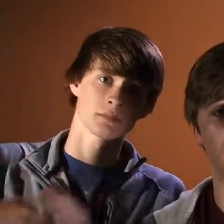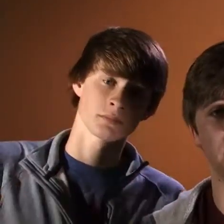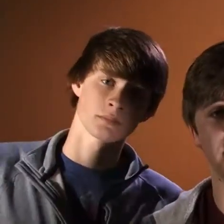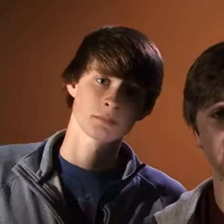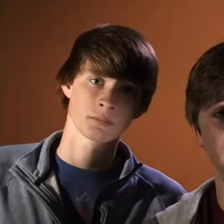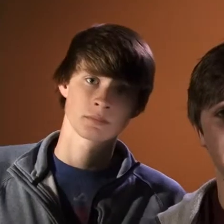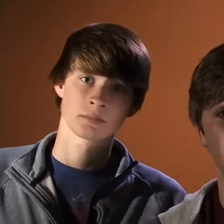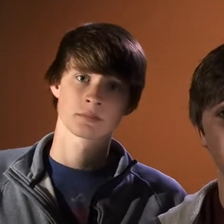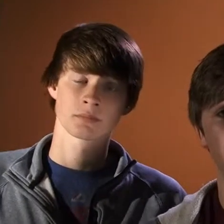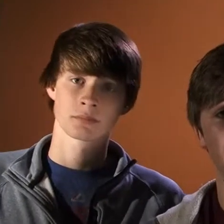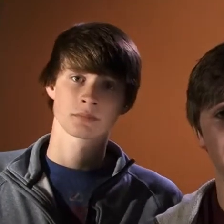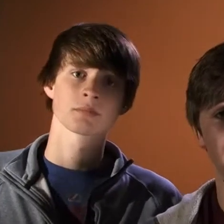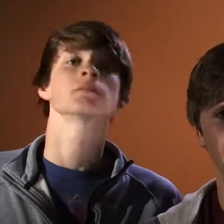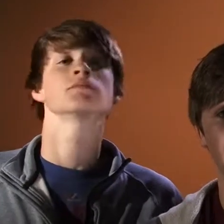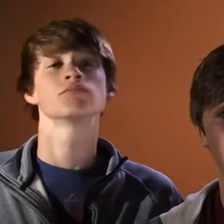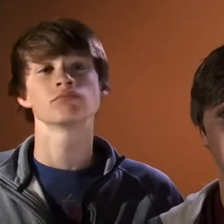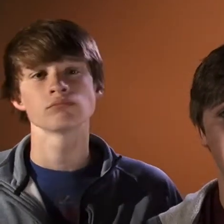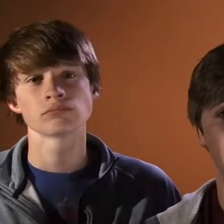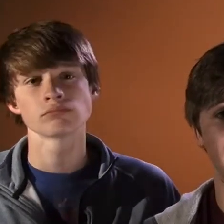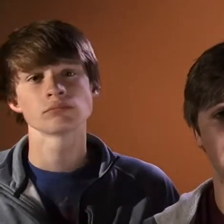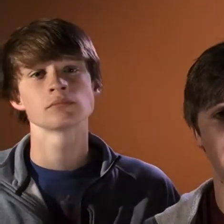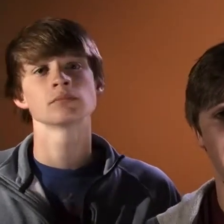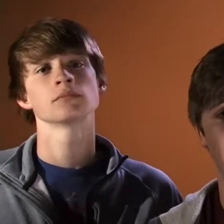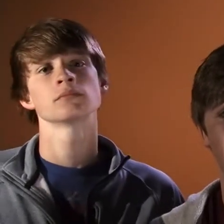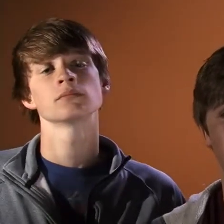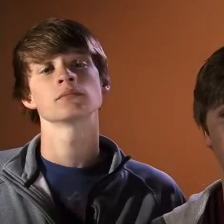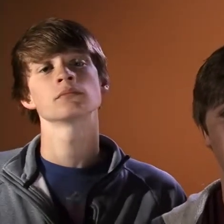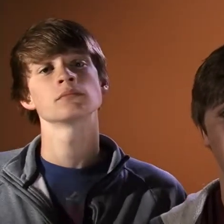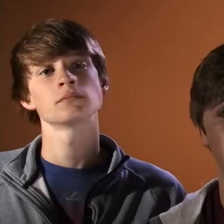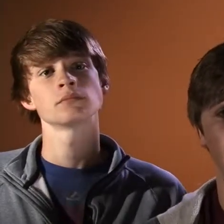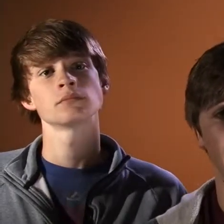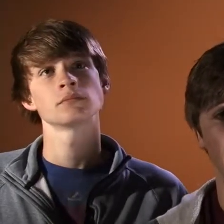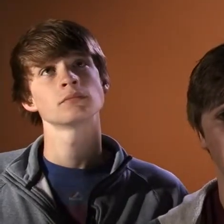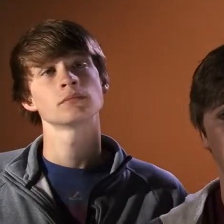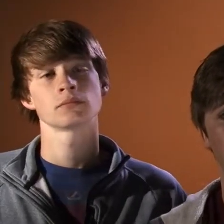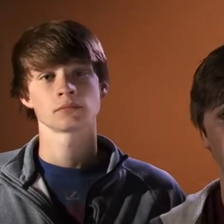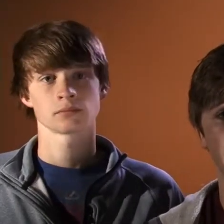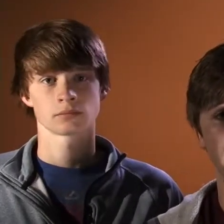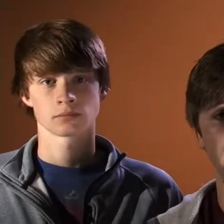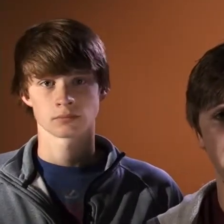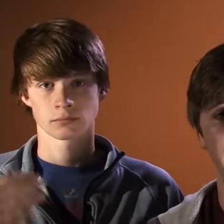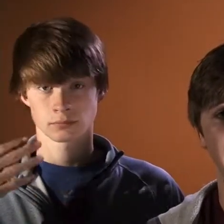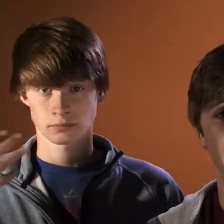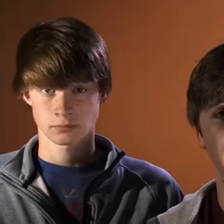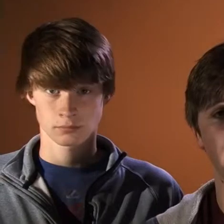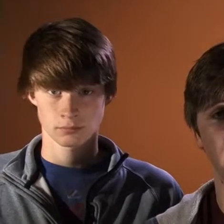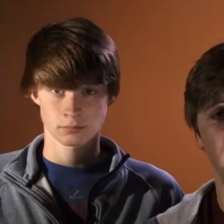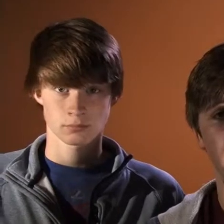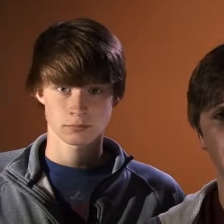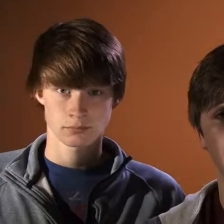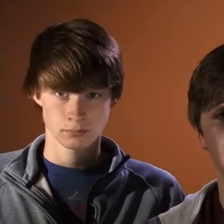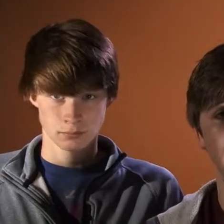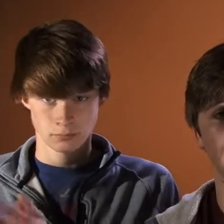will be a shutdown day with all the students in 9th, 10th taking the ACT and juniors taking the SAT. Get lots of sleep